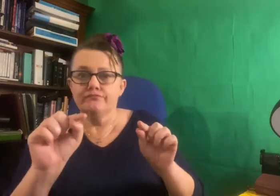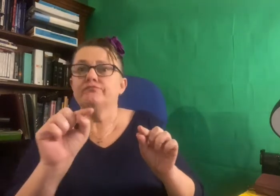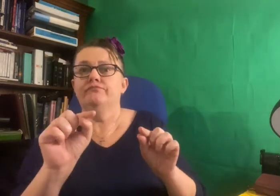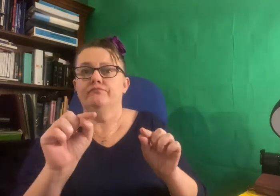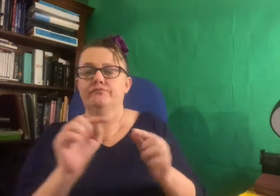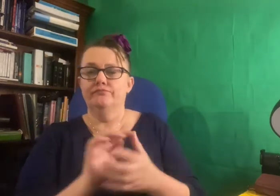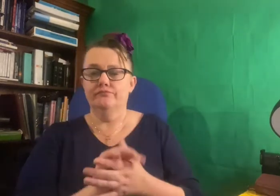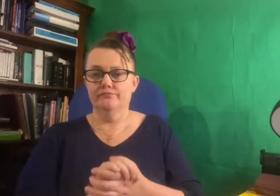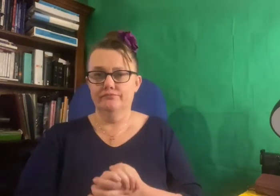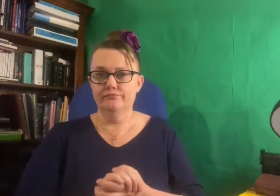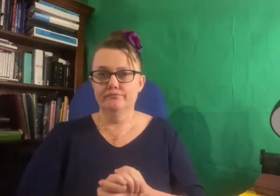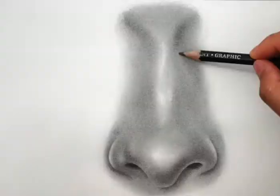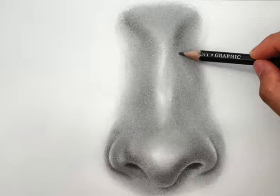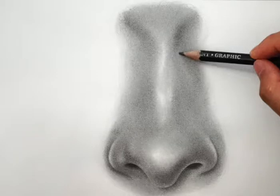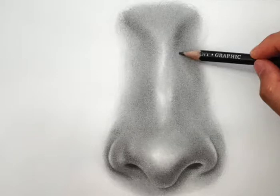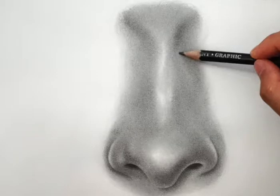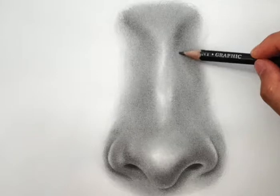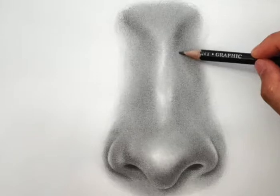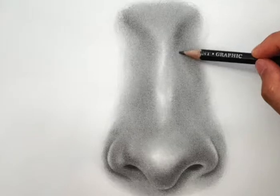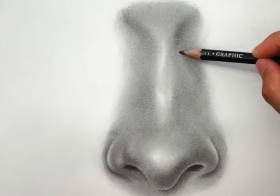right places.